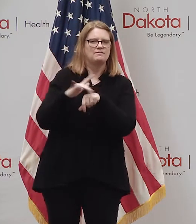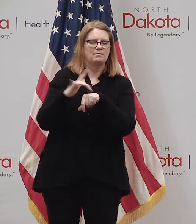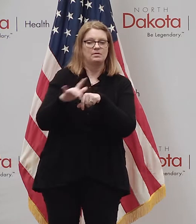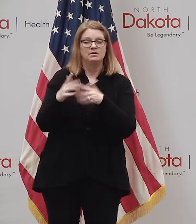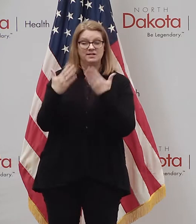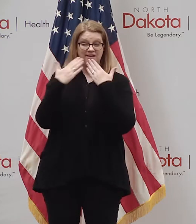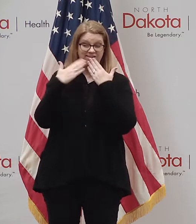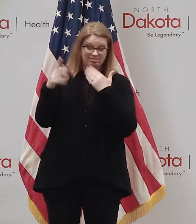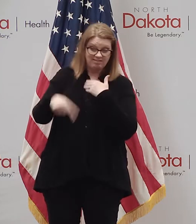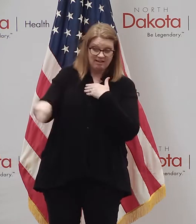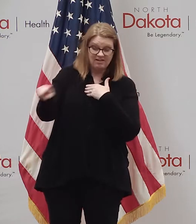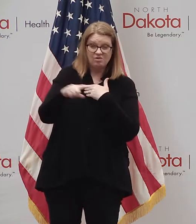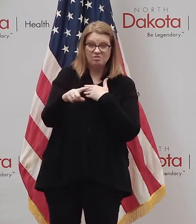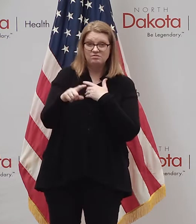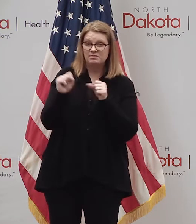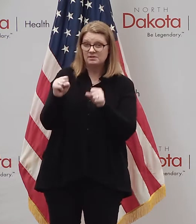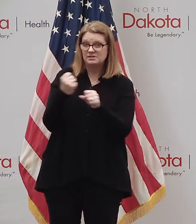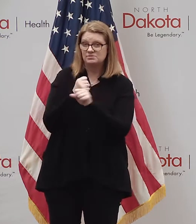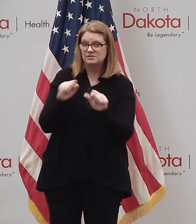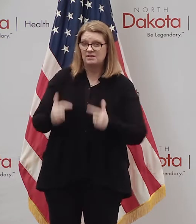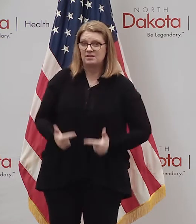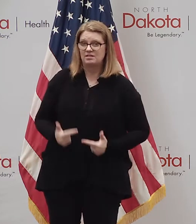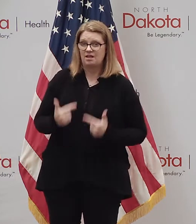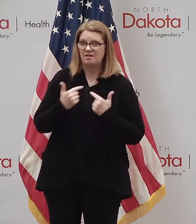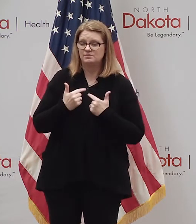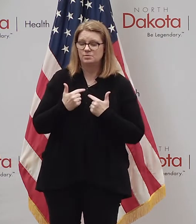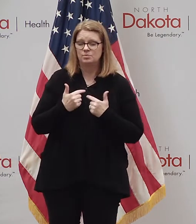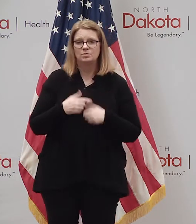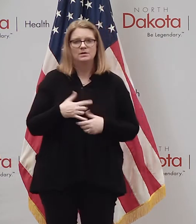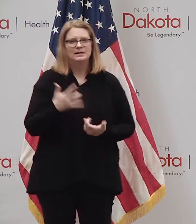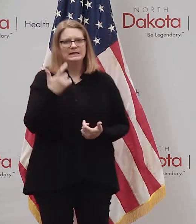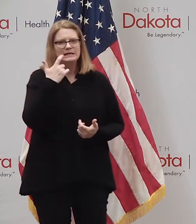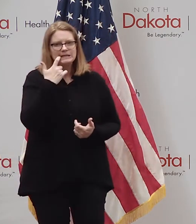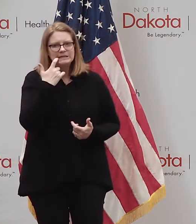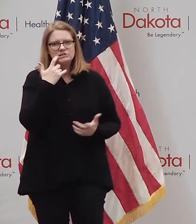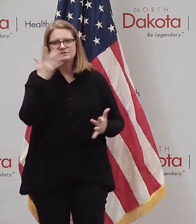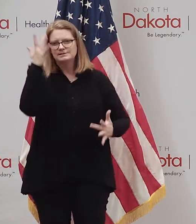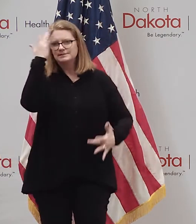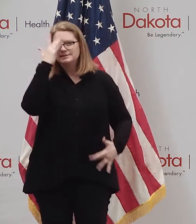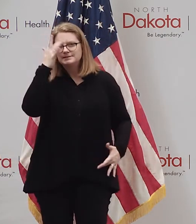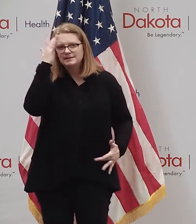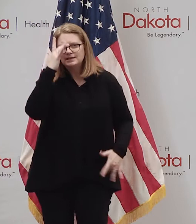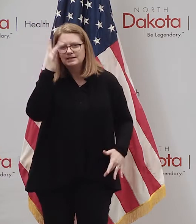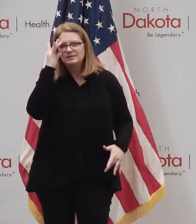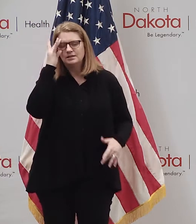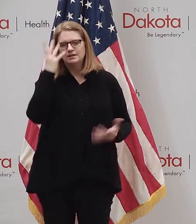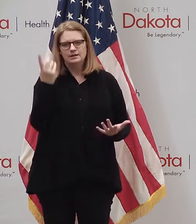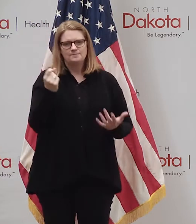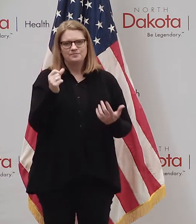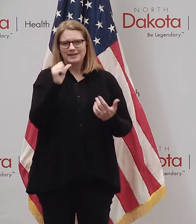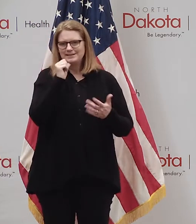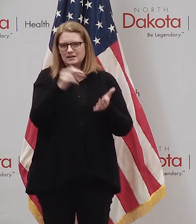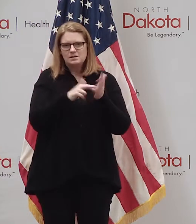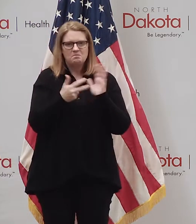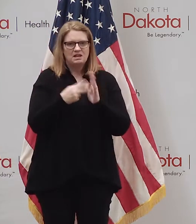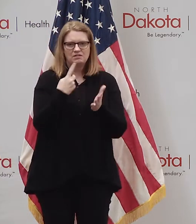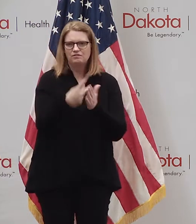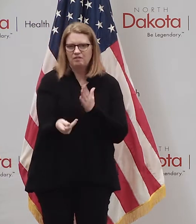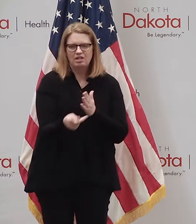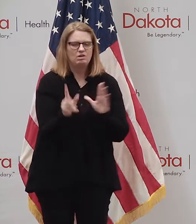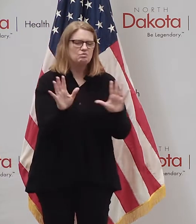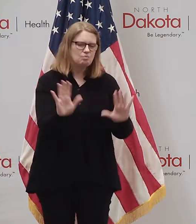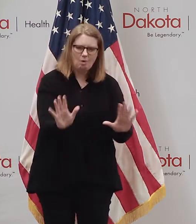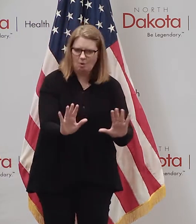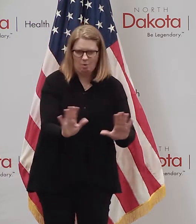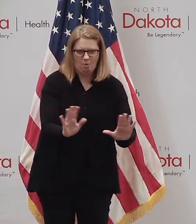front line of potentially saving lives. We know that addiction is a disease. It's not a moral failing, and we need to treat it